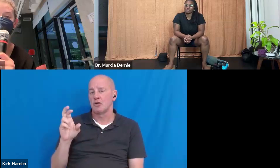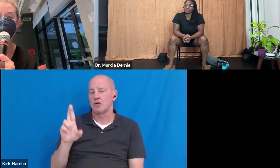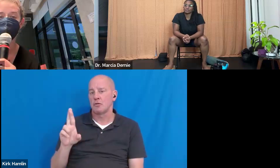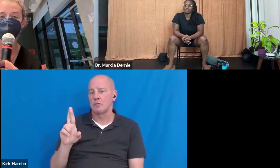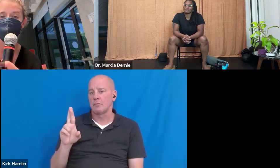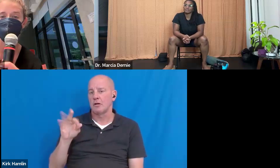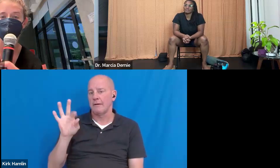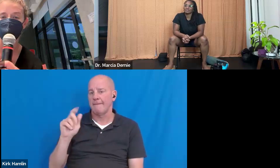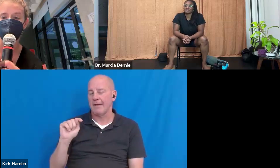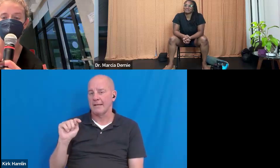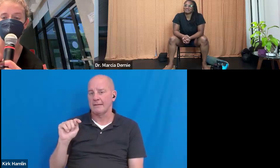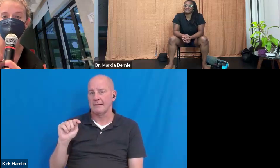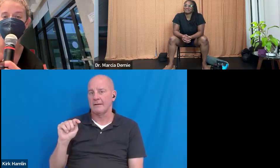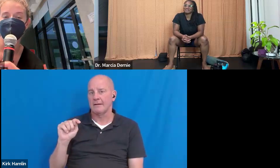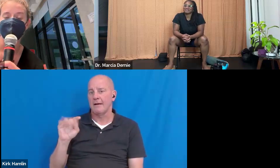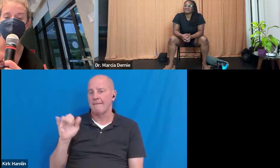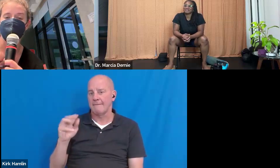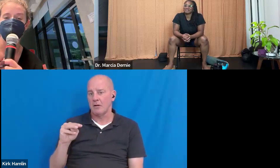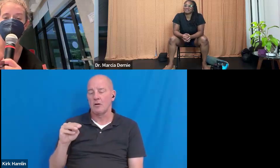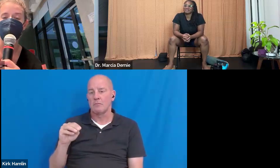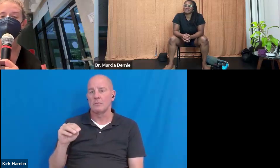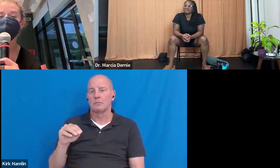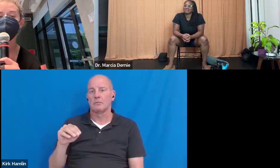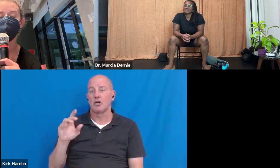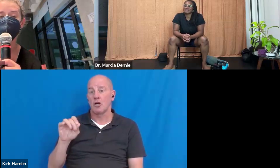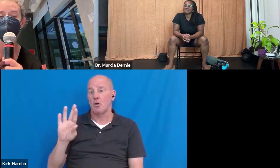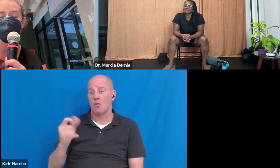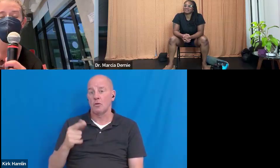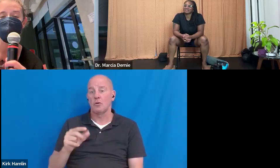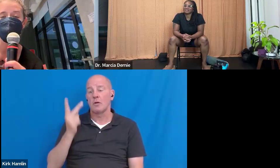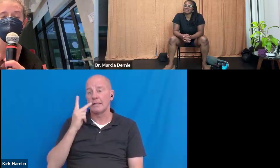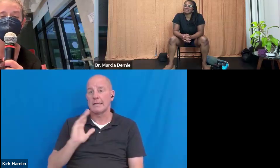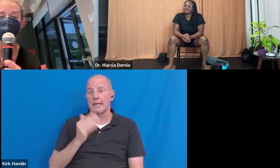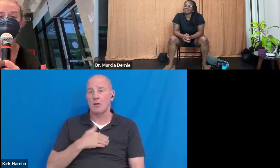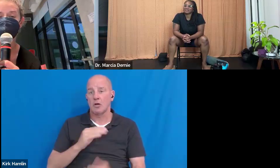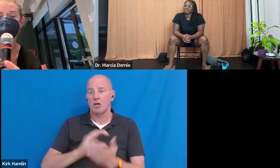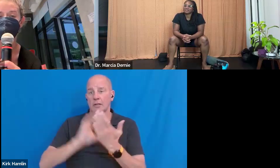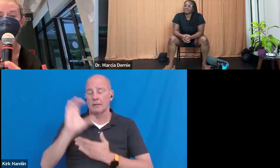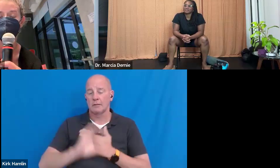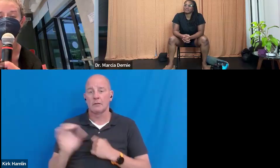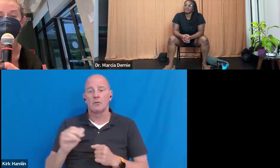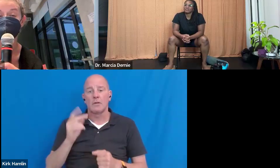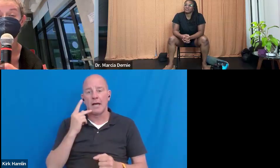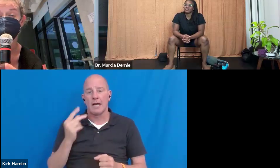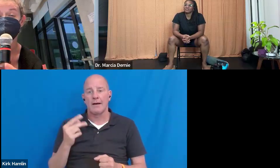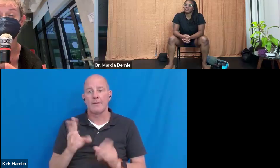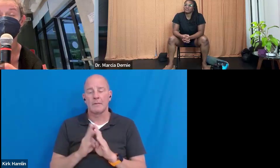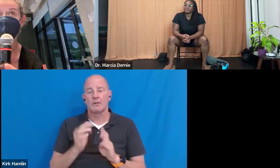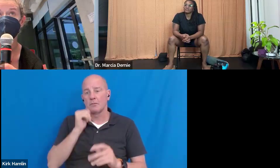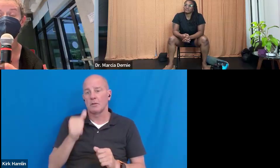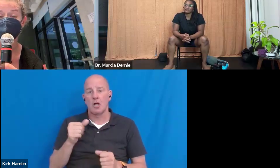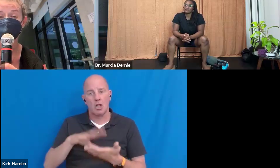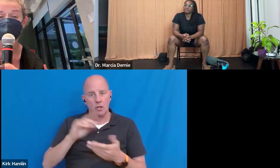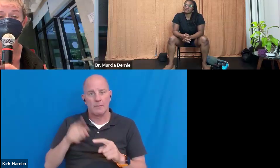superfestfilm.org or on the Disability Cultural Center calendar. We have a pop-up tomorrow about learning about San Francisco's municipal